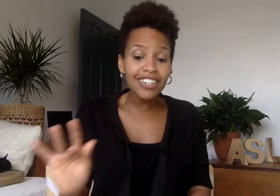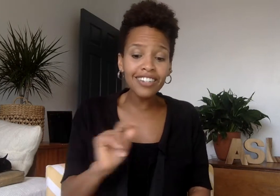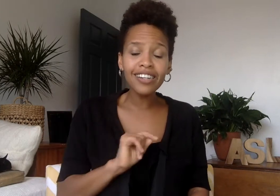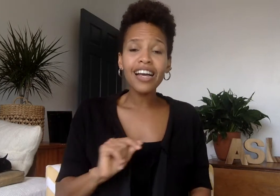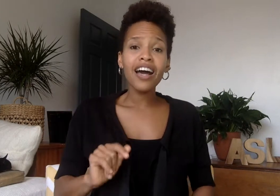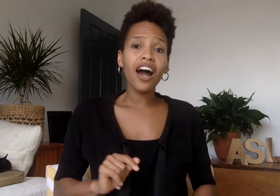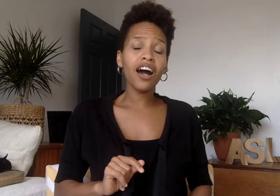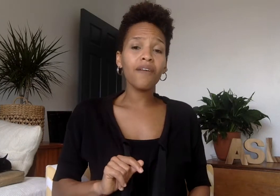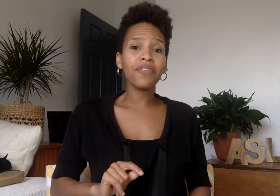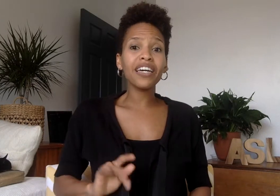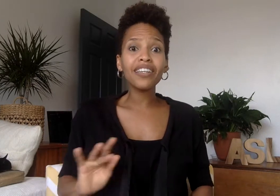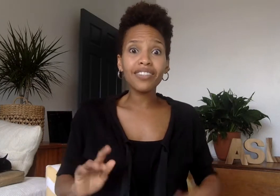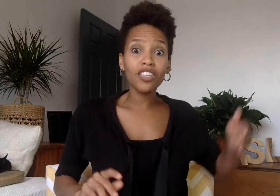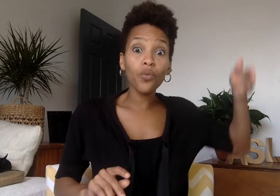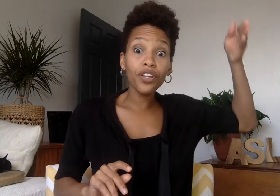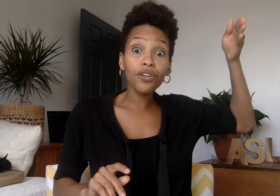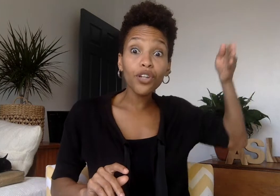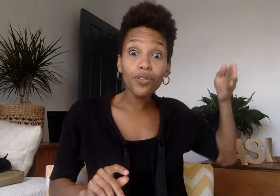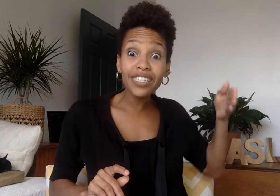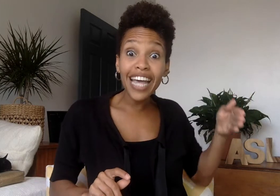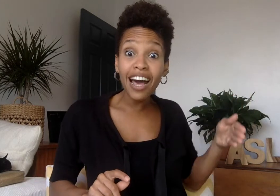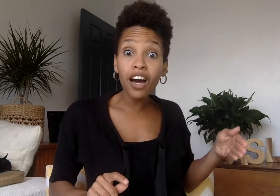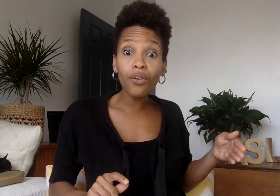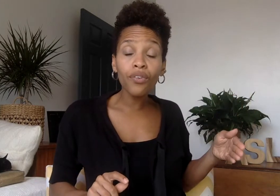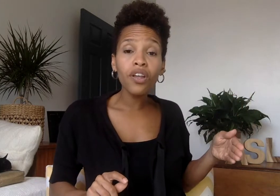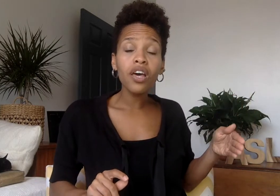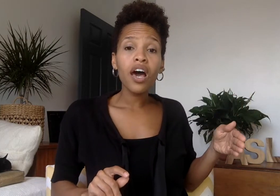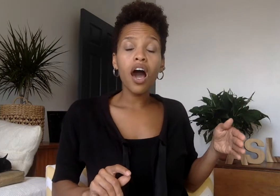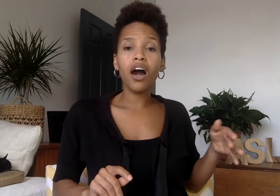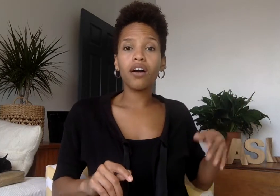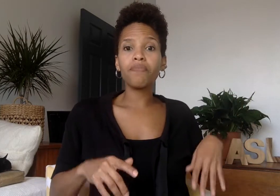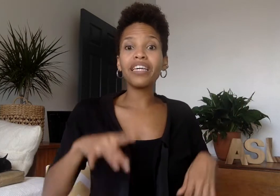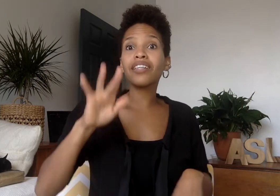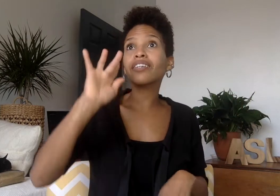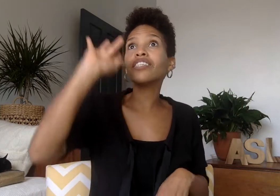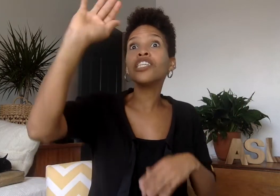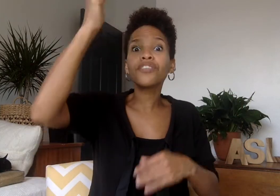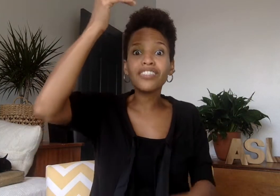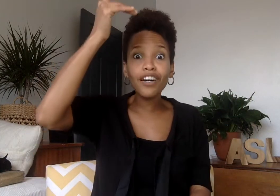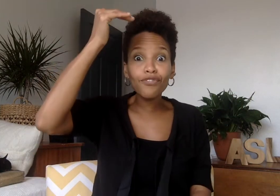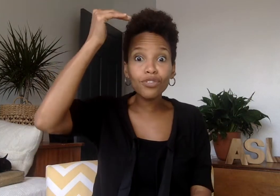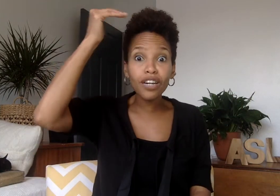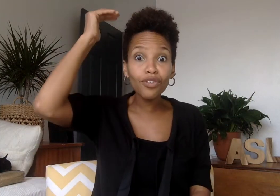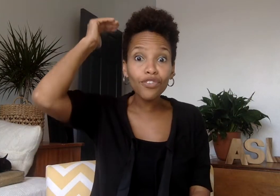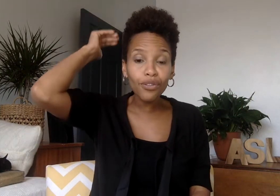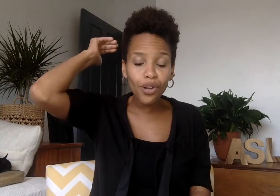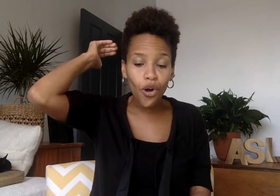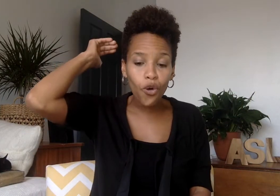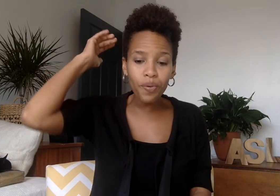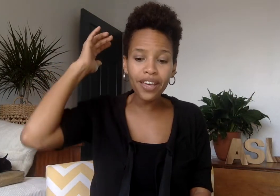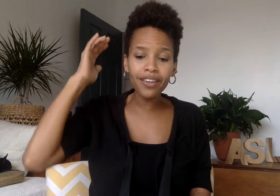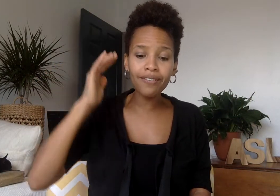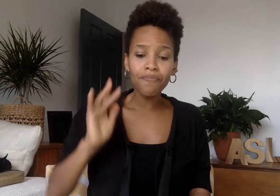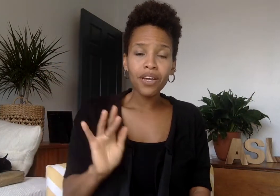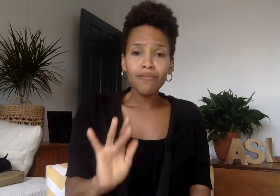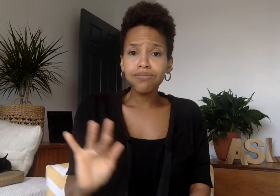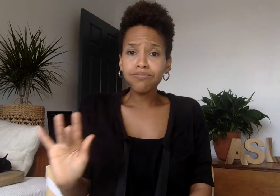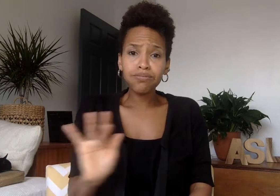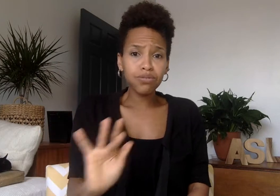here. He clicks and the window goes down. He clicks here, the sunroof goes open.